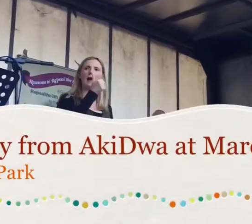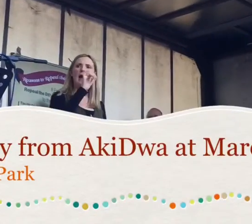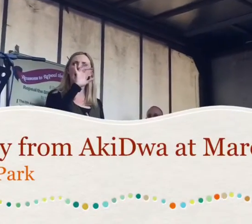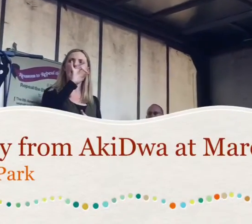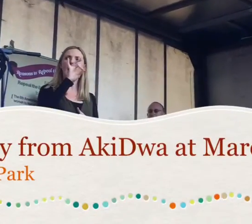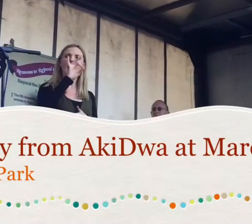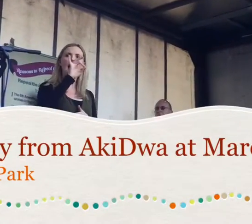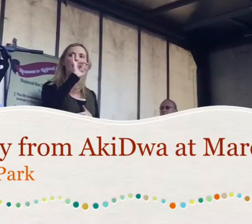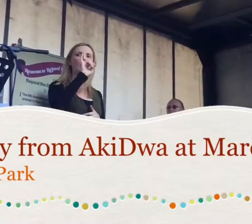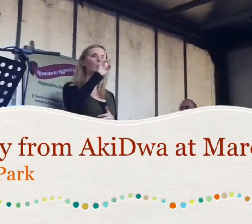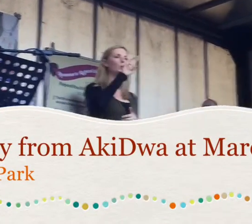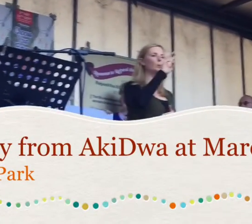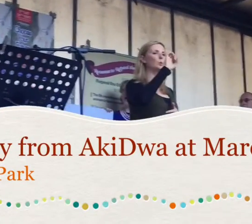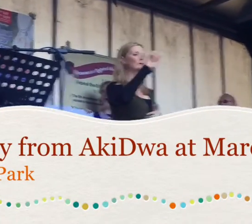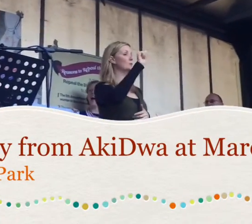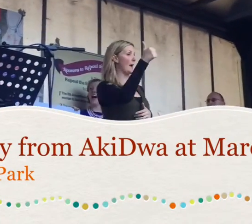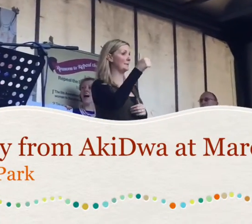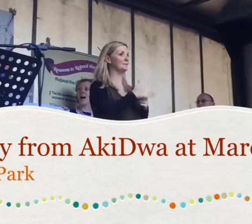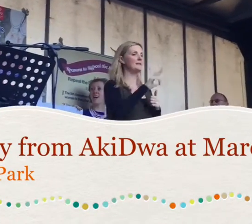I'm Valerie Lolle